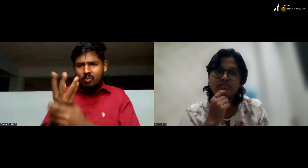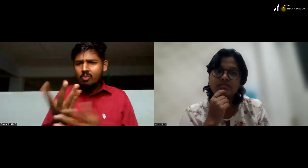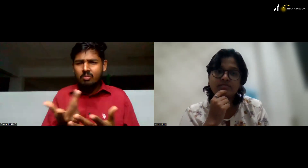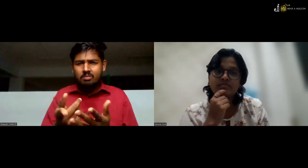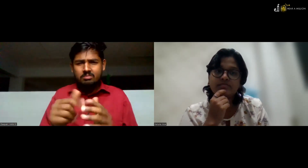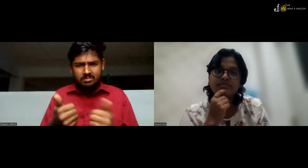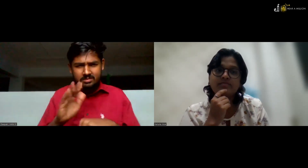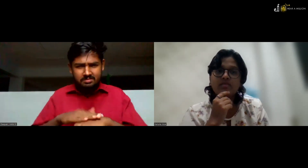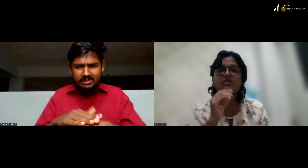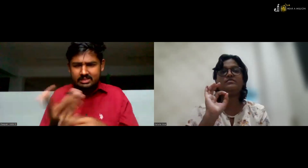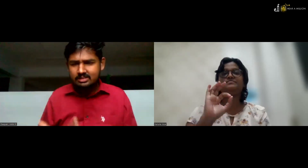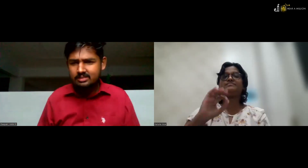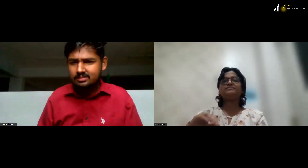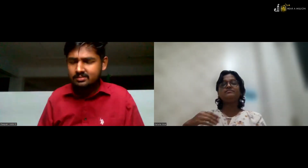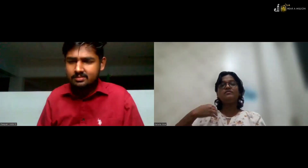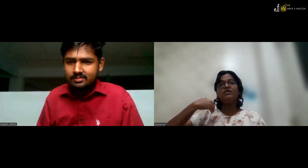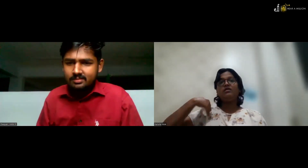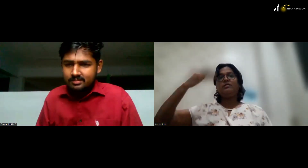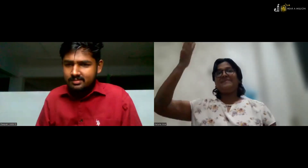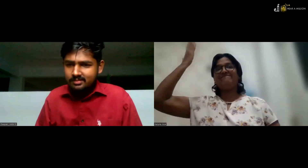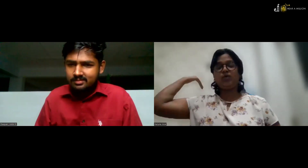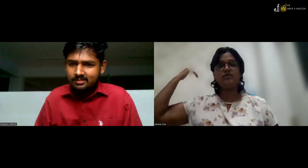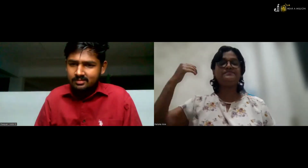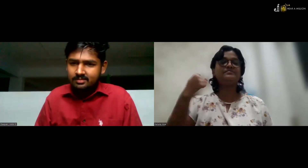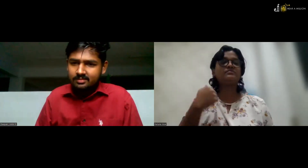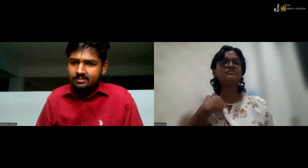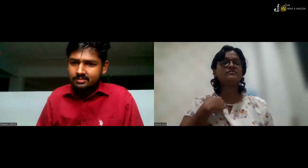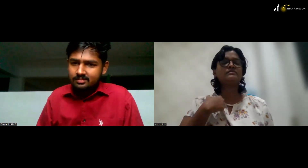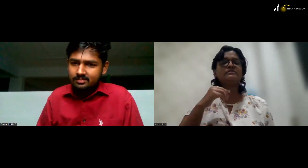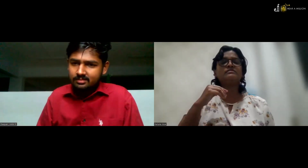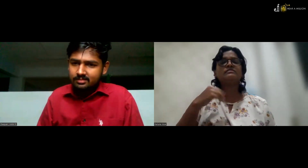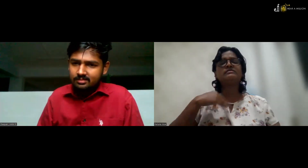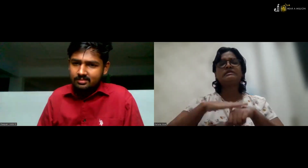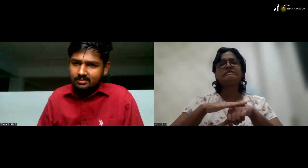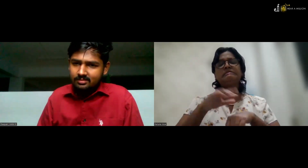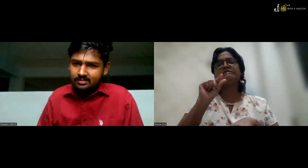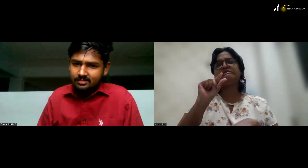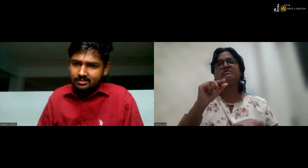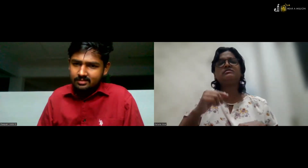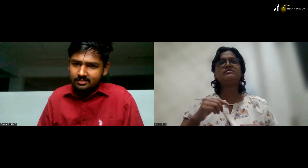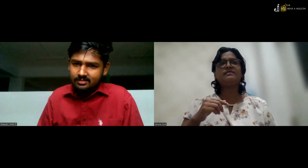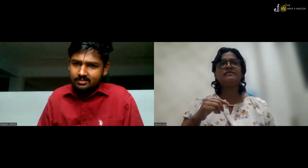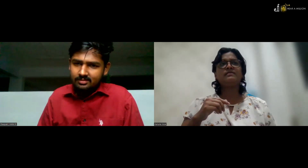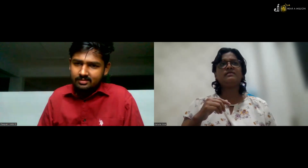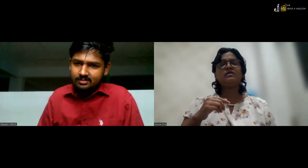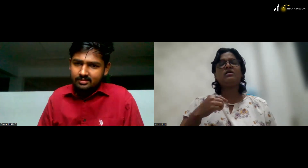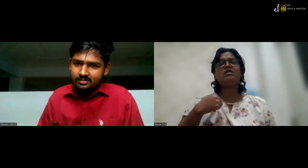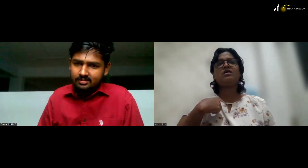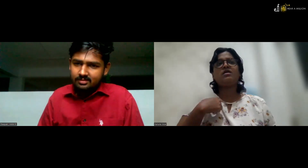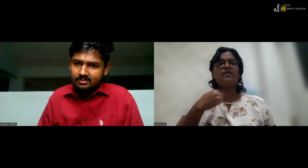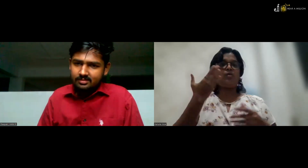you feel positive all the times? How did you uh, have overcome your fear?